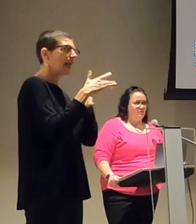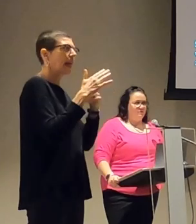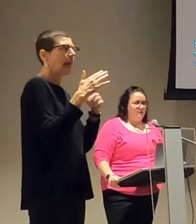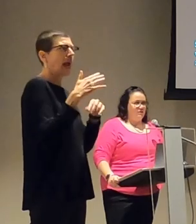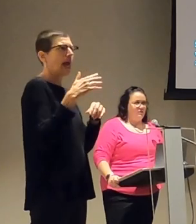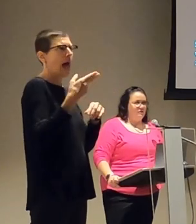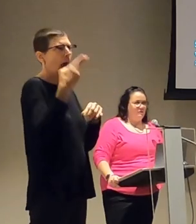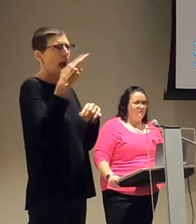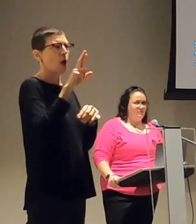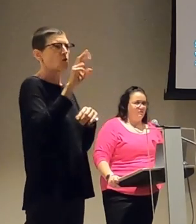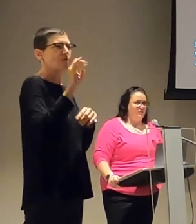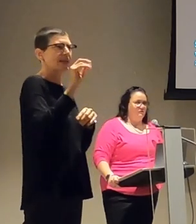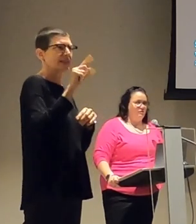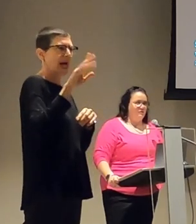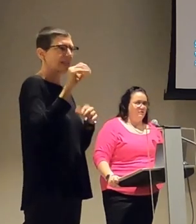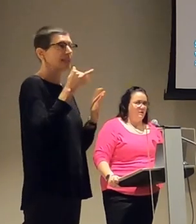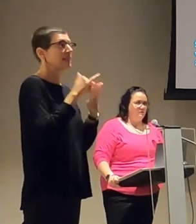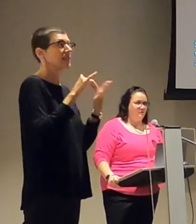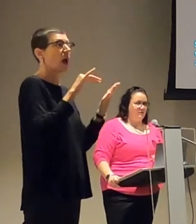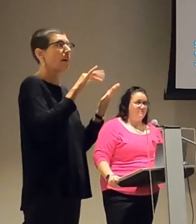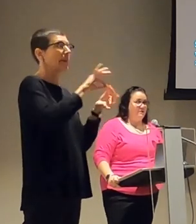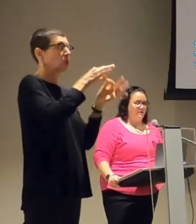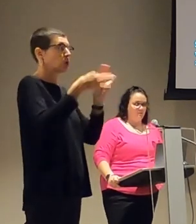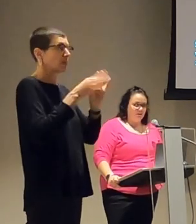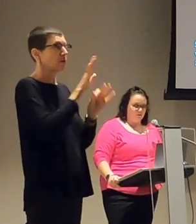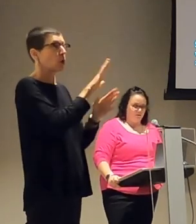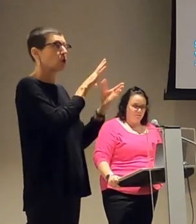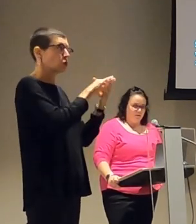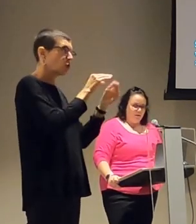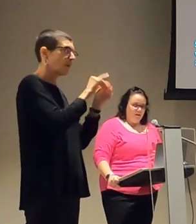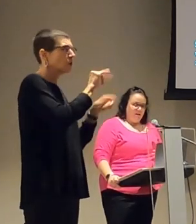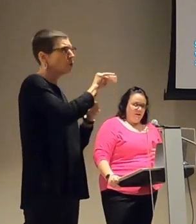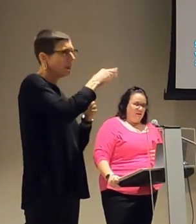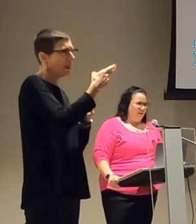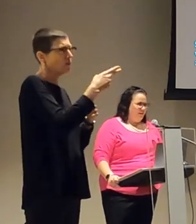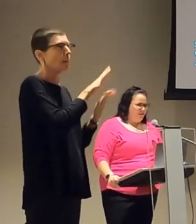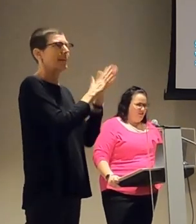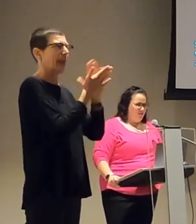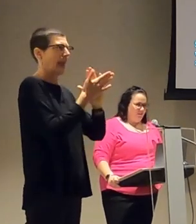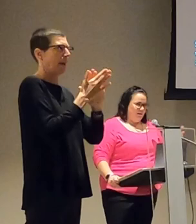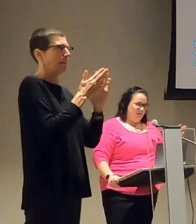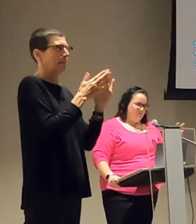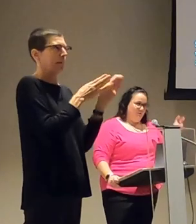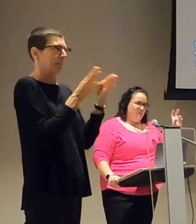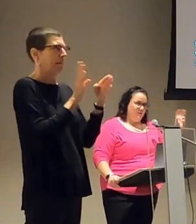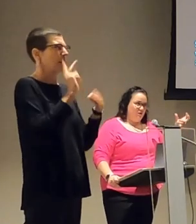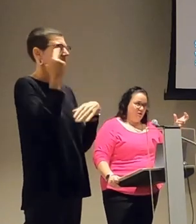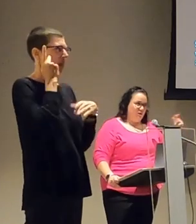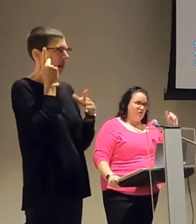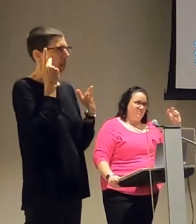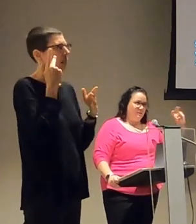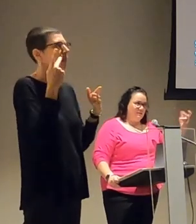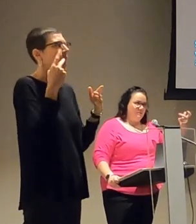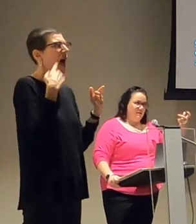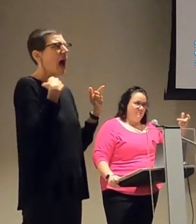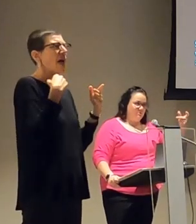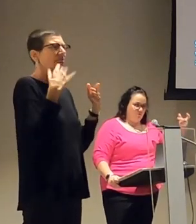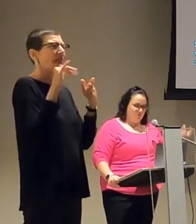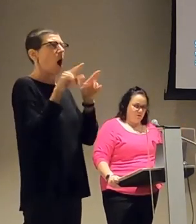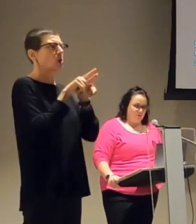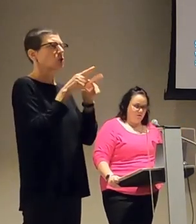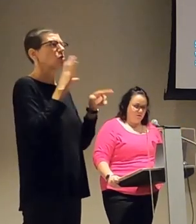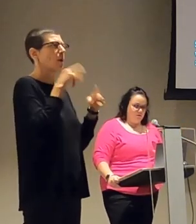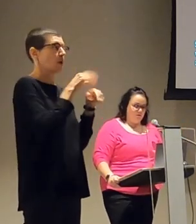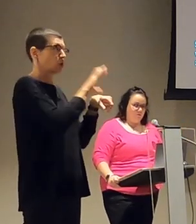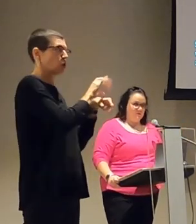some interpretations of the story of Judith and Holofernes became political. And I kind of touched on that a little bit with the church, but this becomes